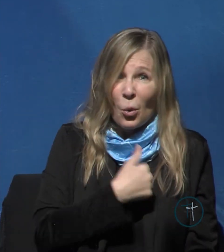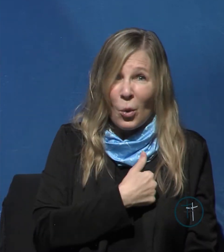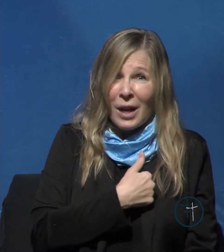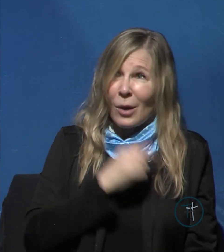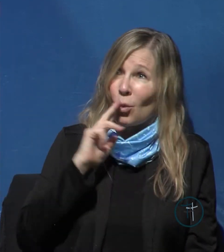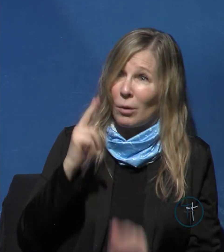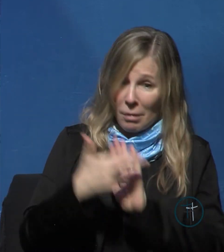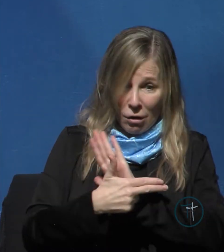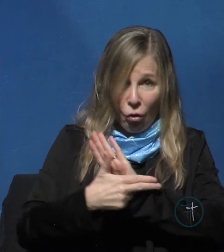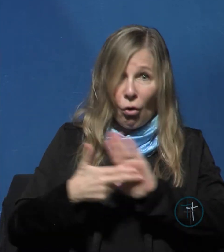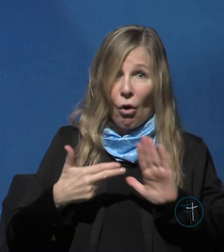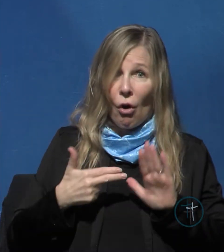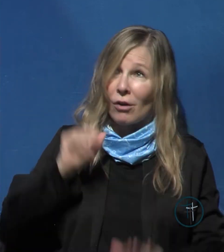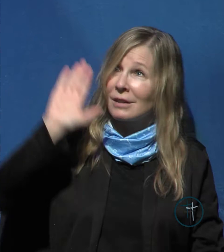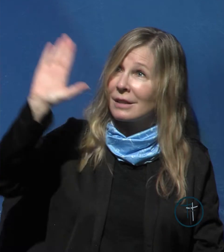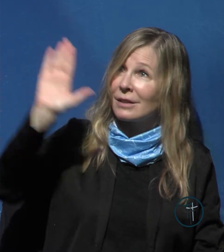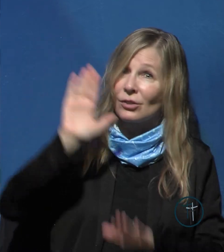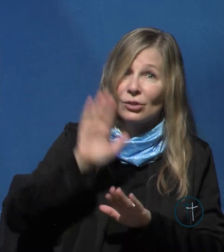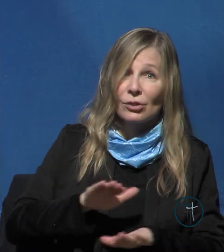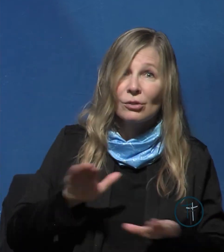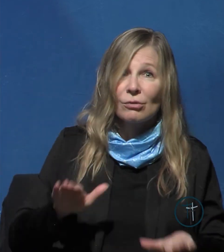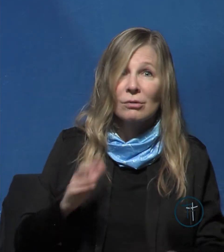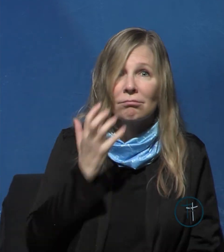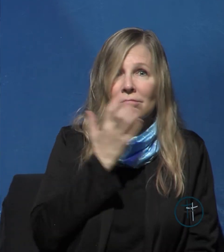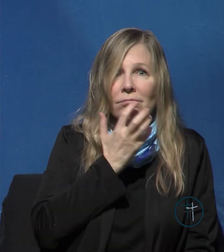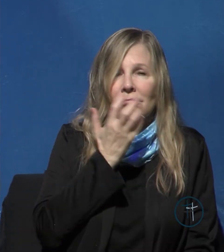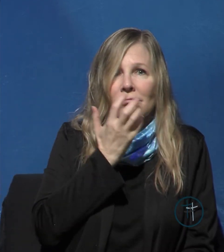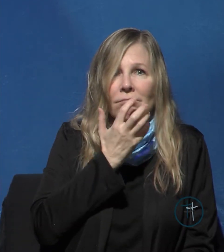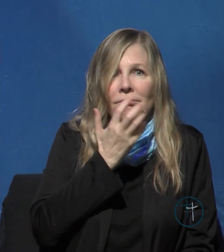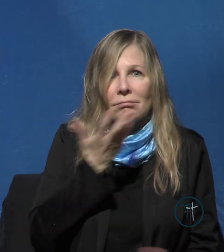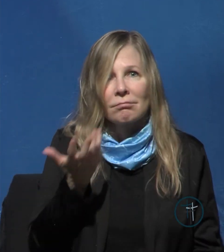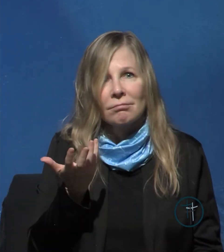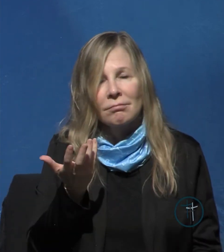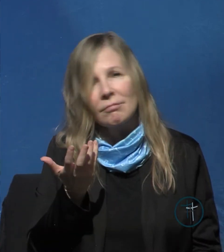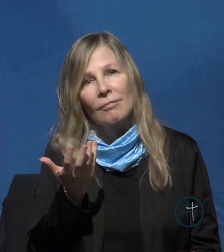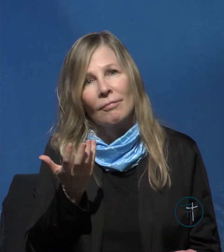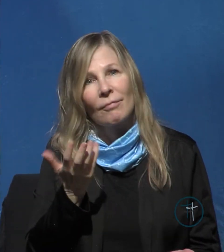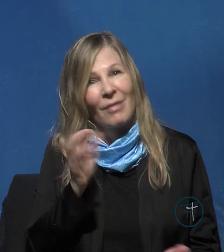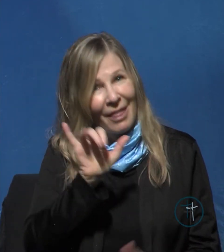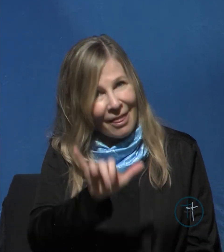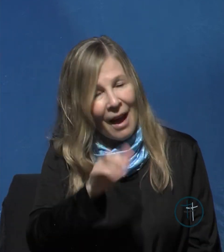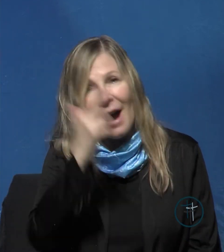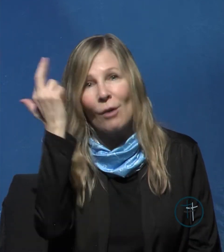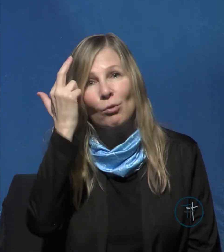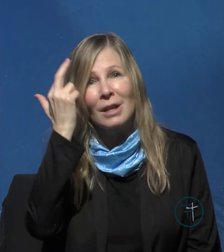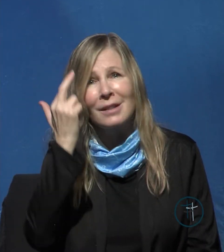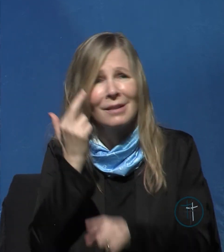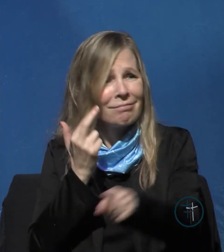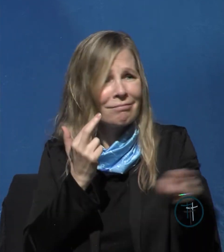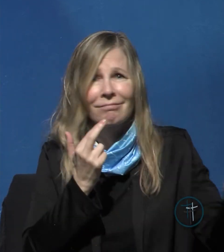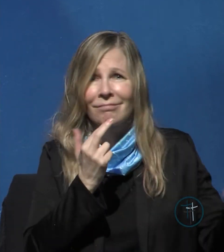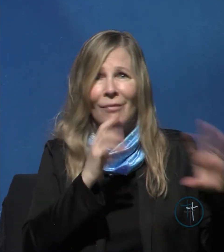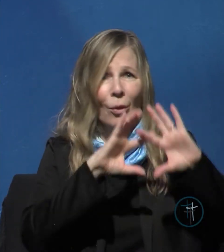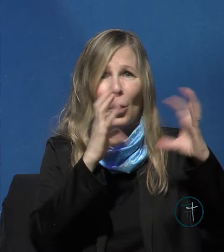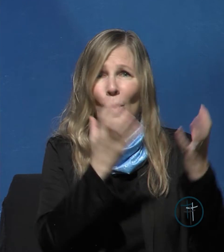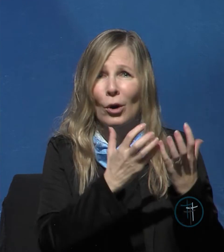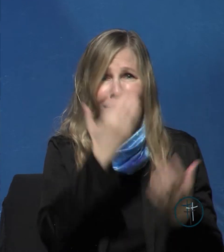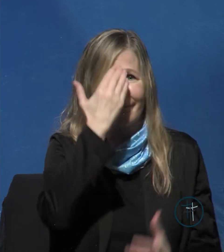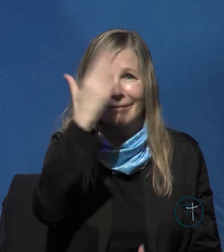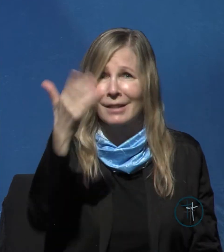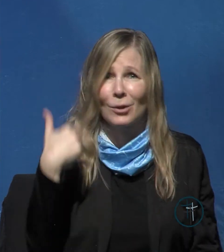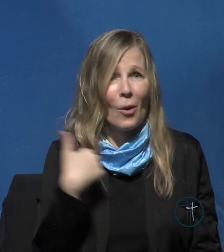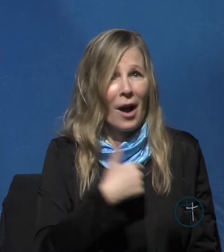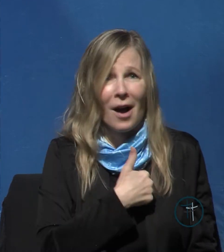be called children of God. And such we are. For this reason, the world does not know us because it did not know